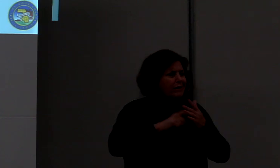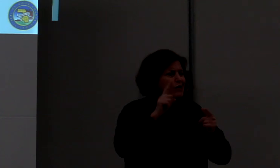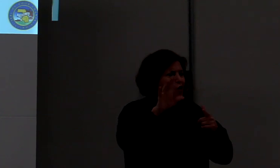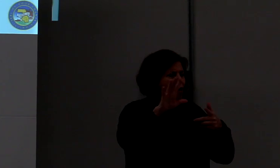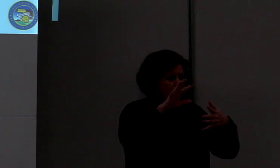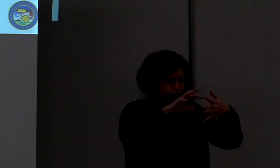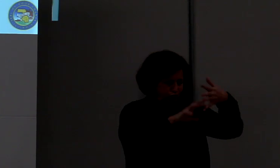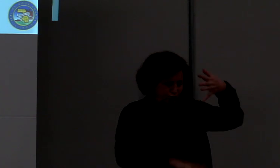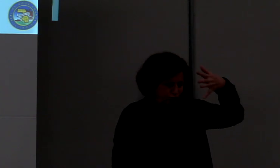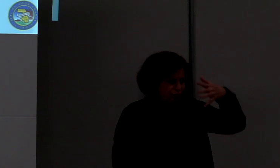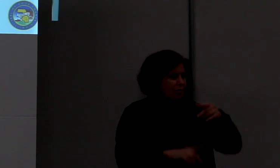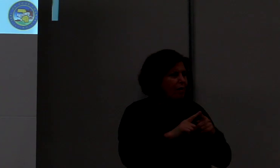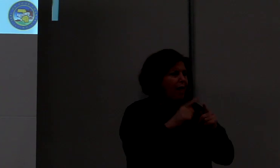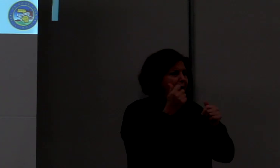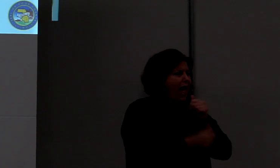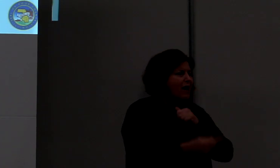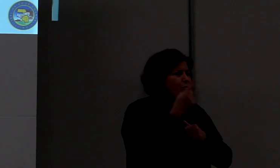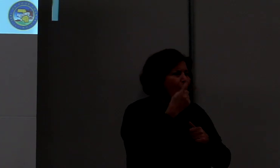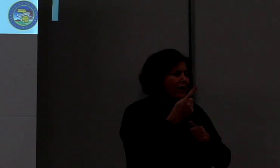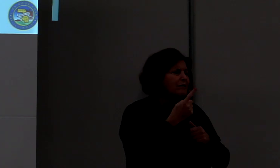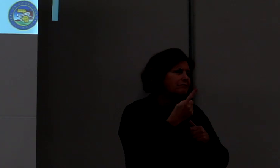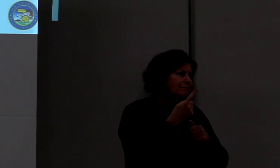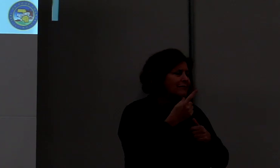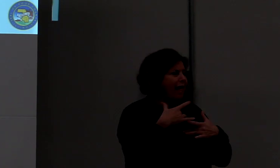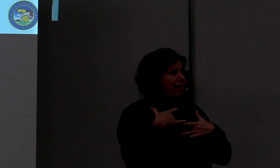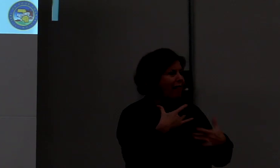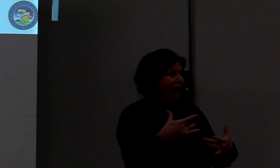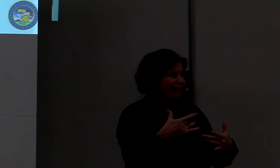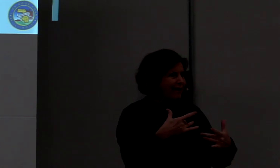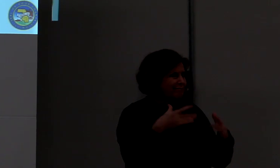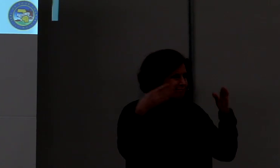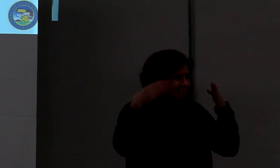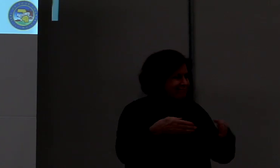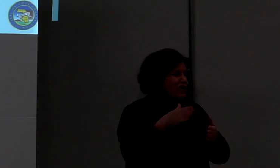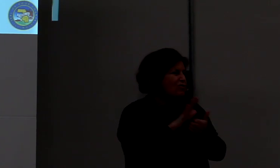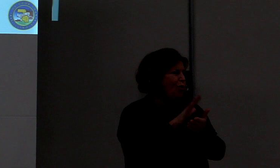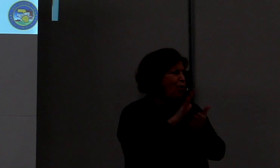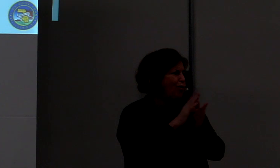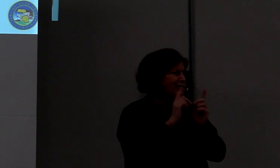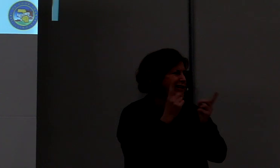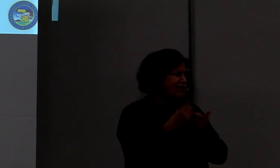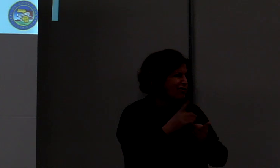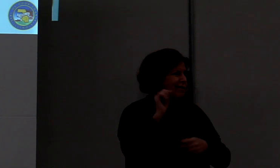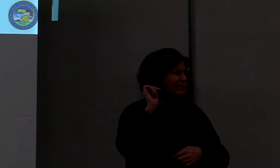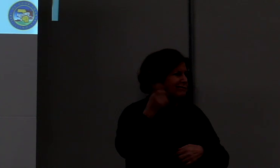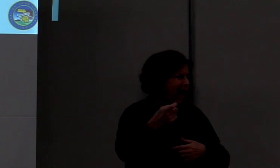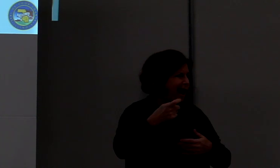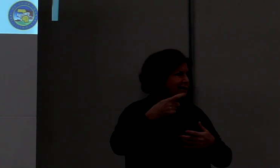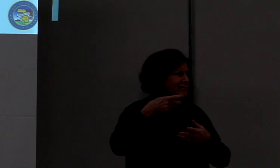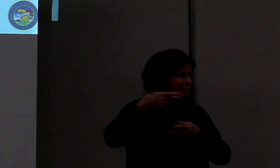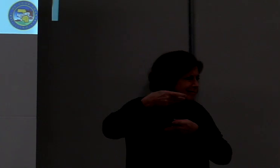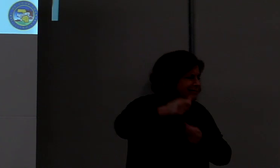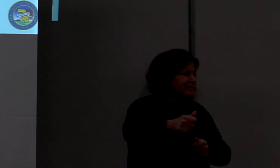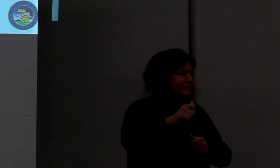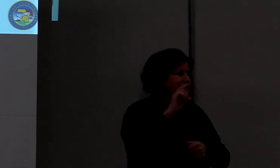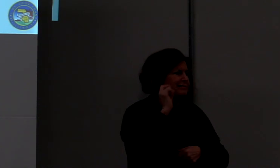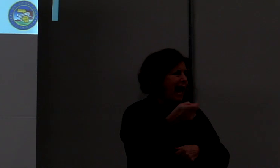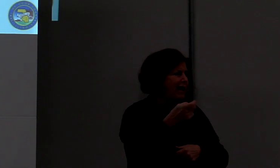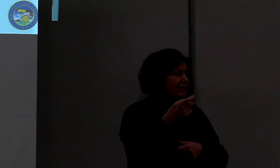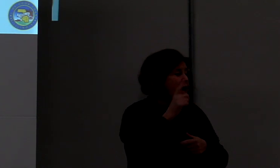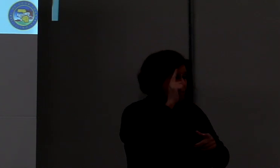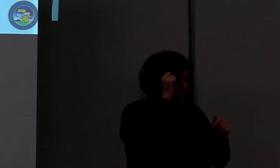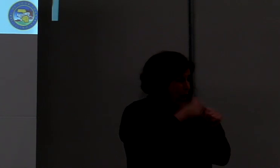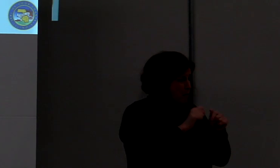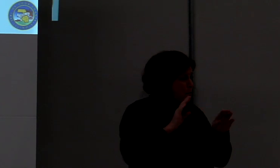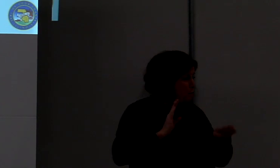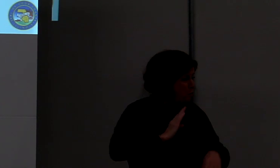supporting. Like everybody, it's likely weighted heavily on the school districts, so that's where all your tax dollars are going. Now remember, the